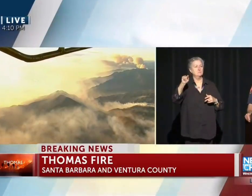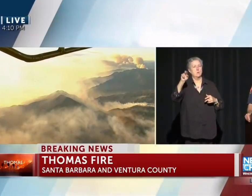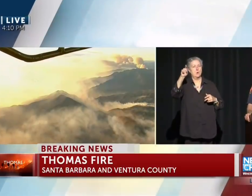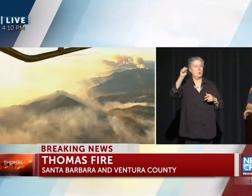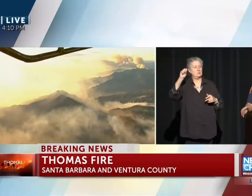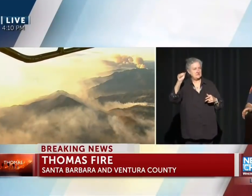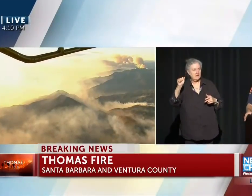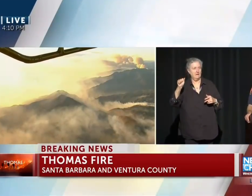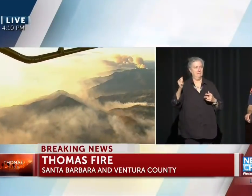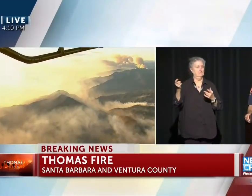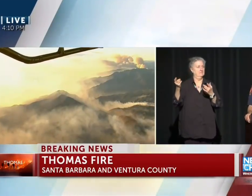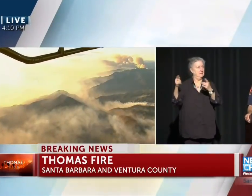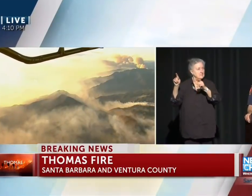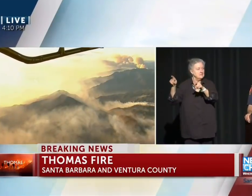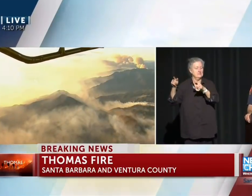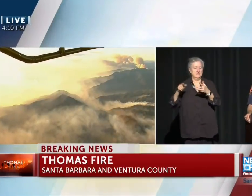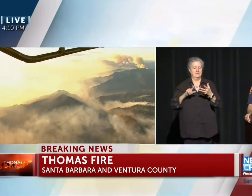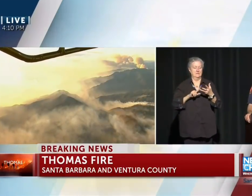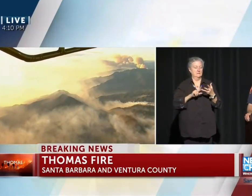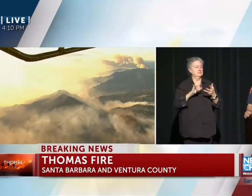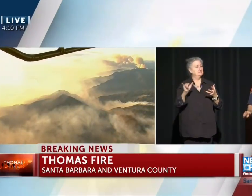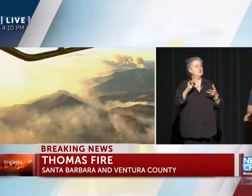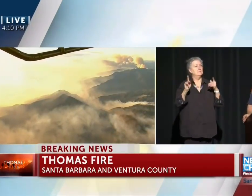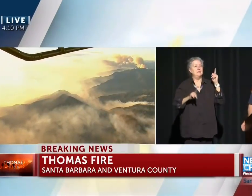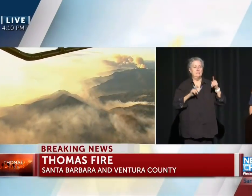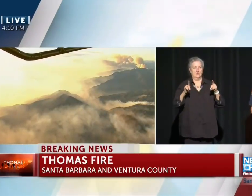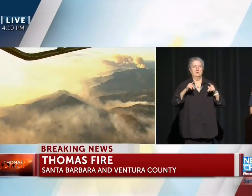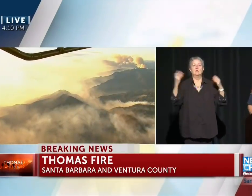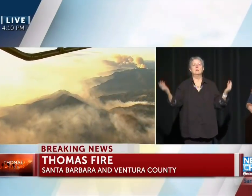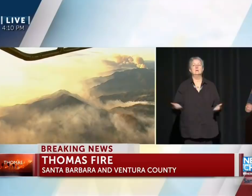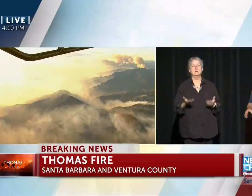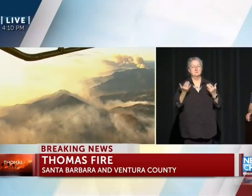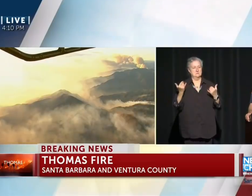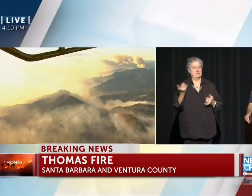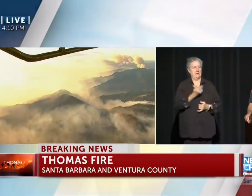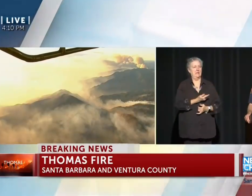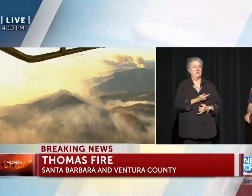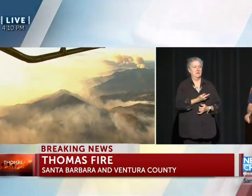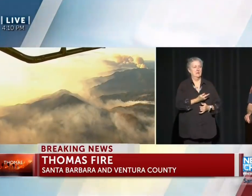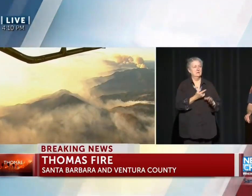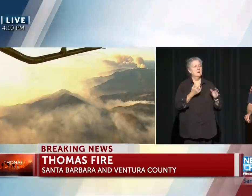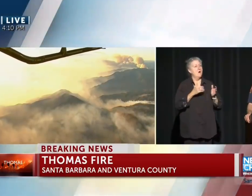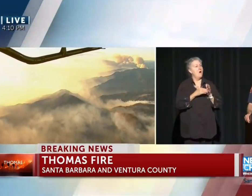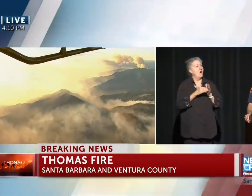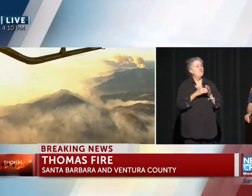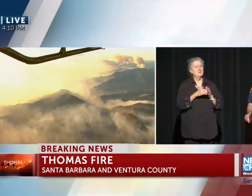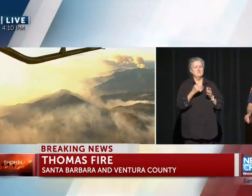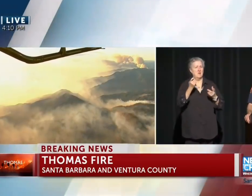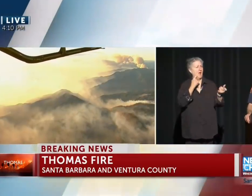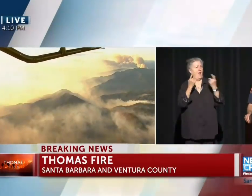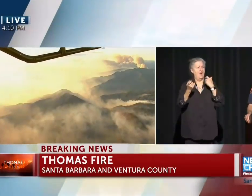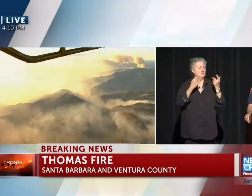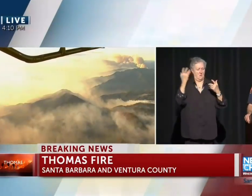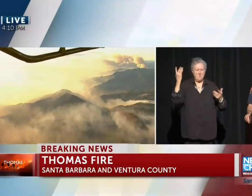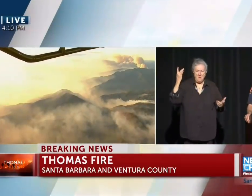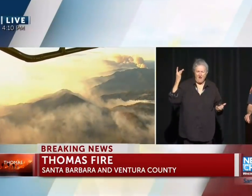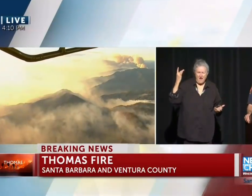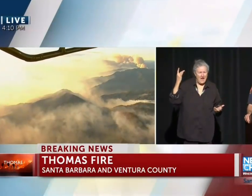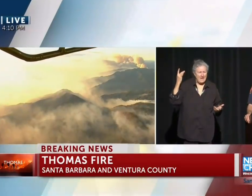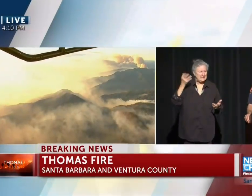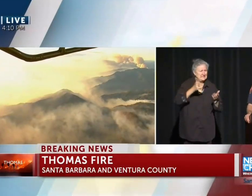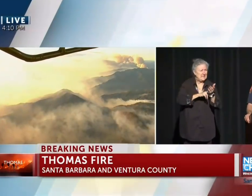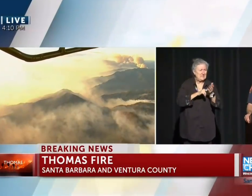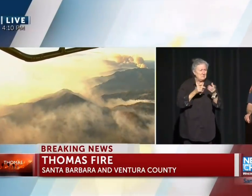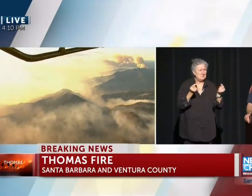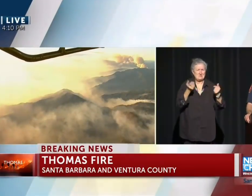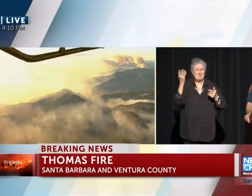firestorm. And these are the very same firefighters that are here today. People often ask us, why do you guys sign